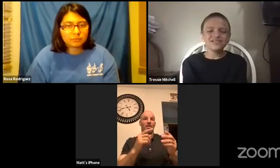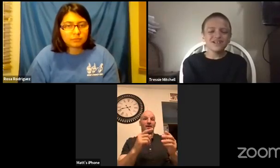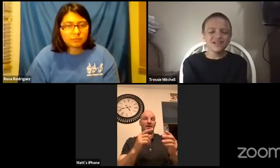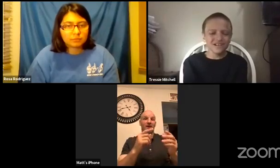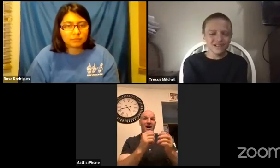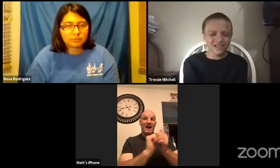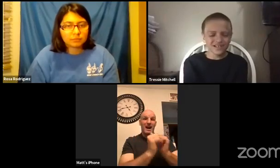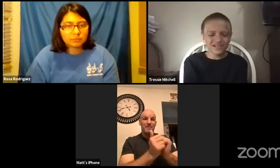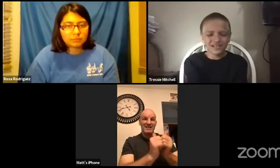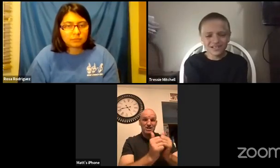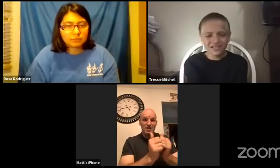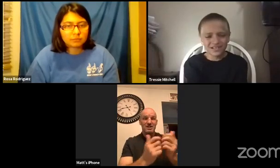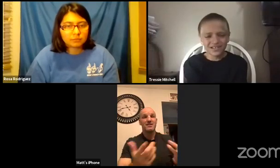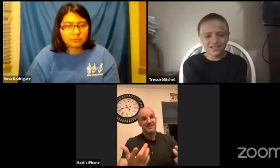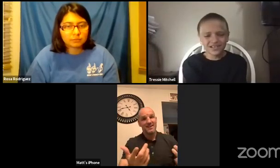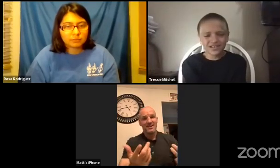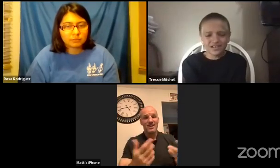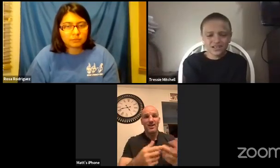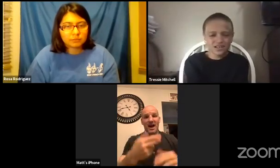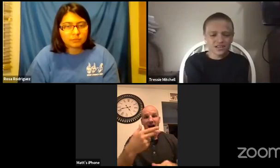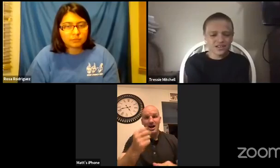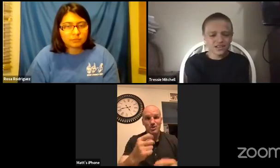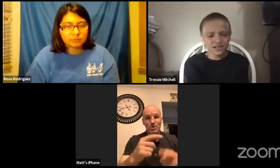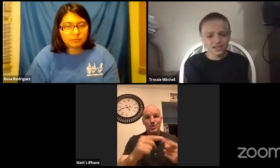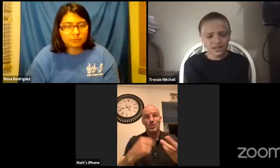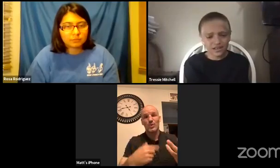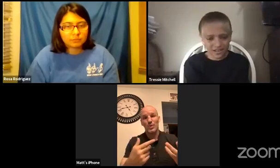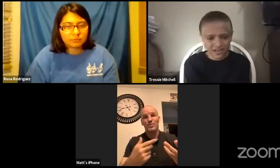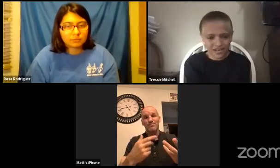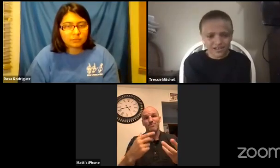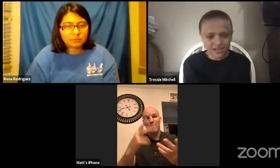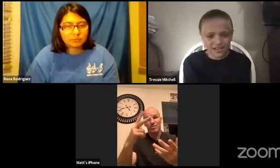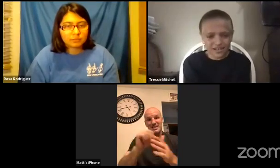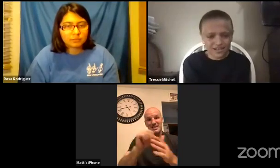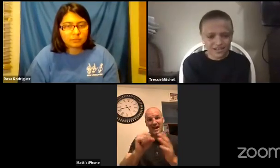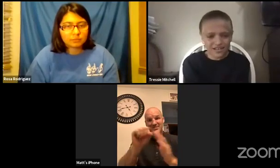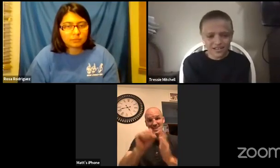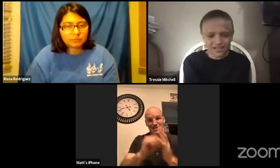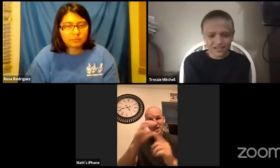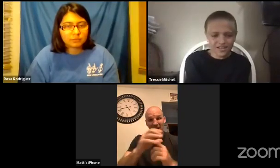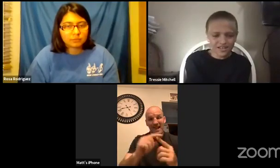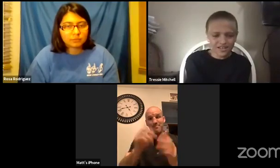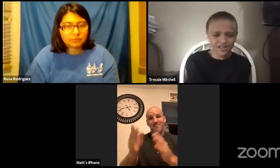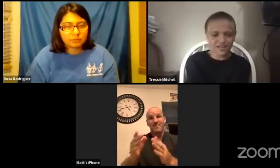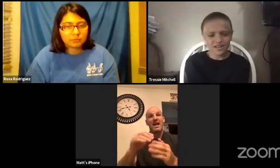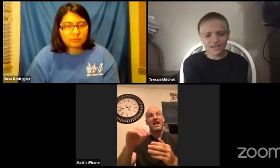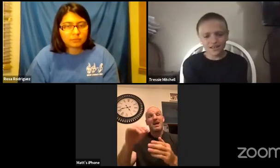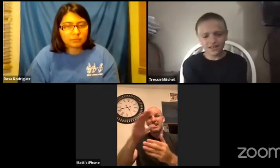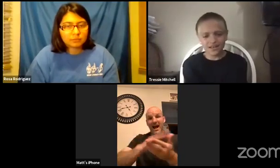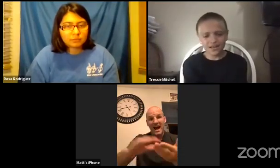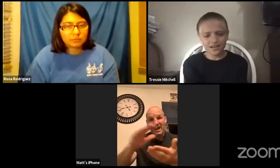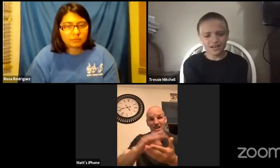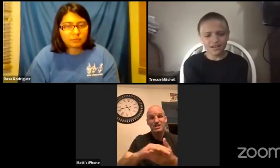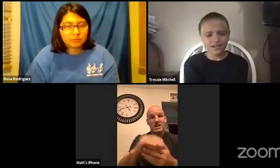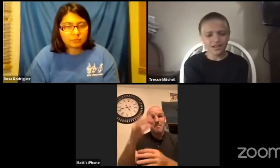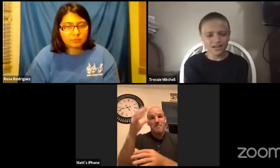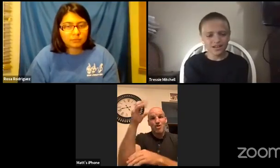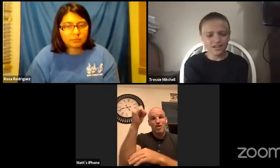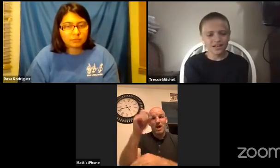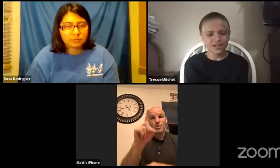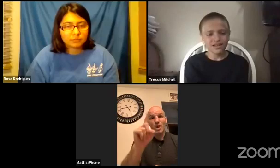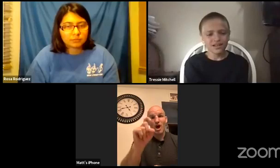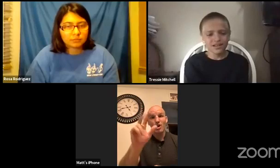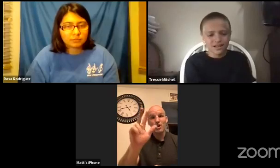in the gym. That's very rewarding as well. Now, competitions, yes. 3-time state champion in